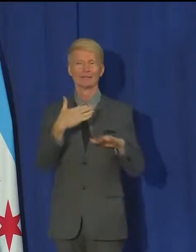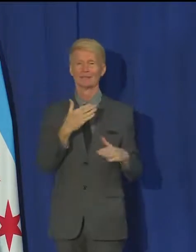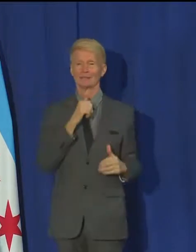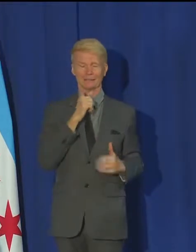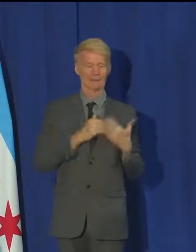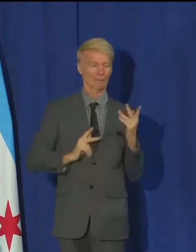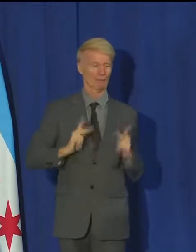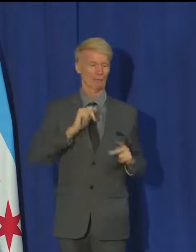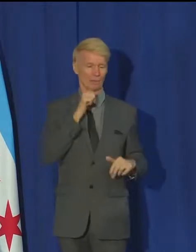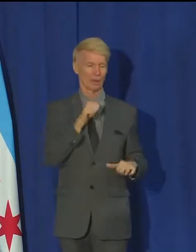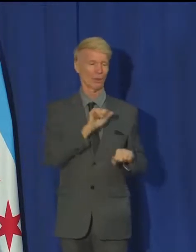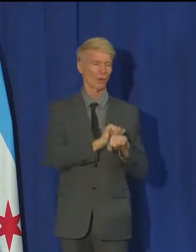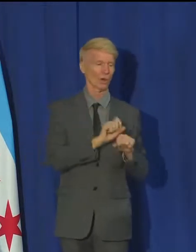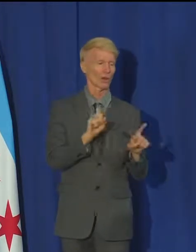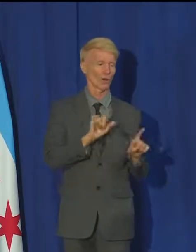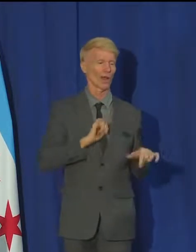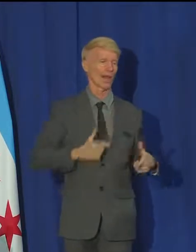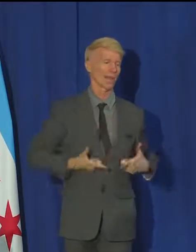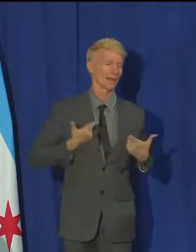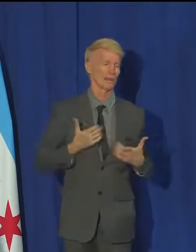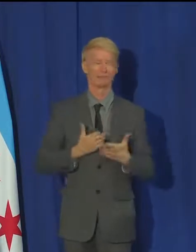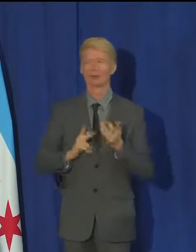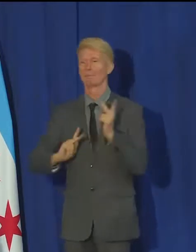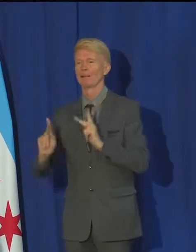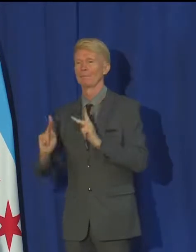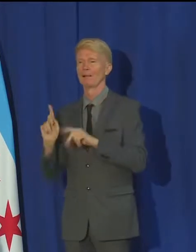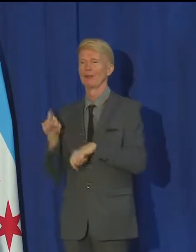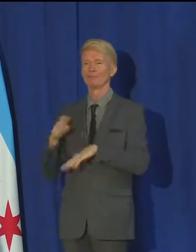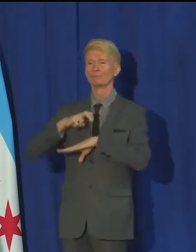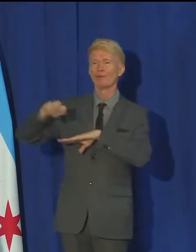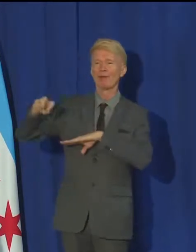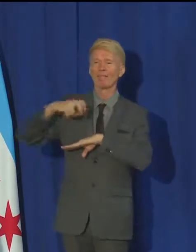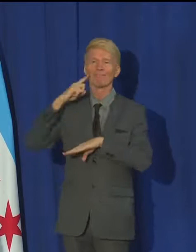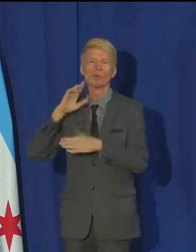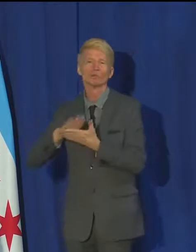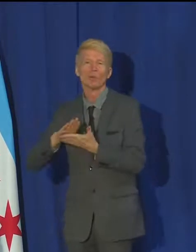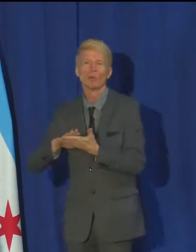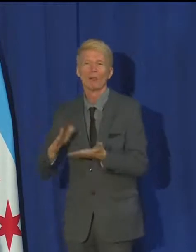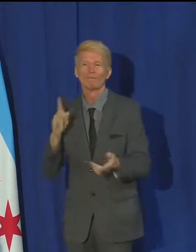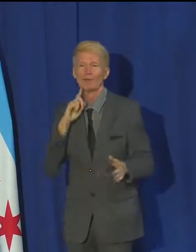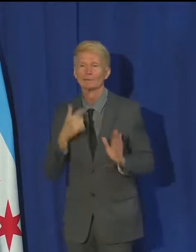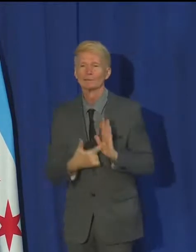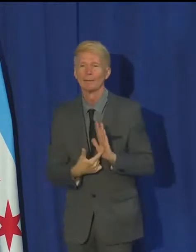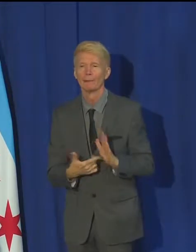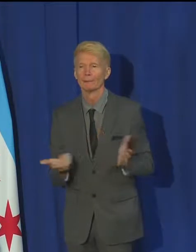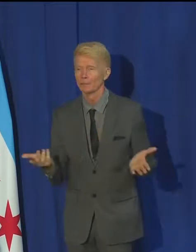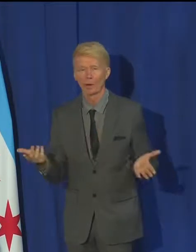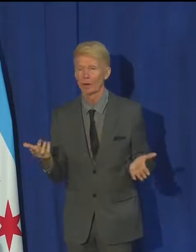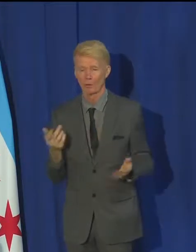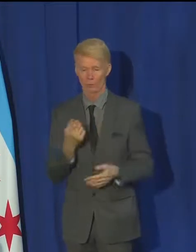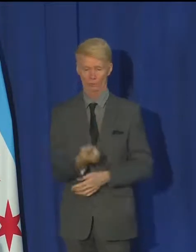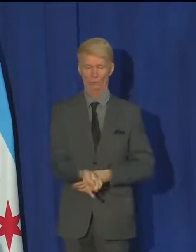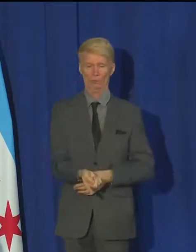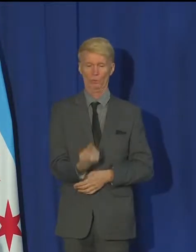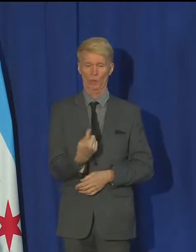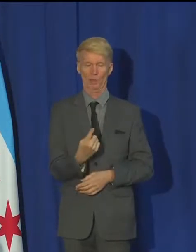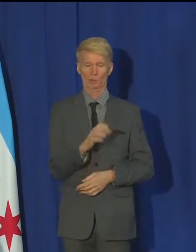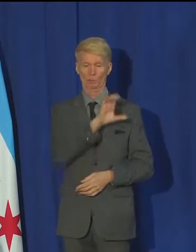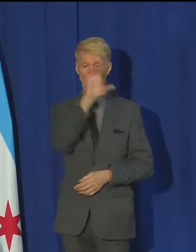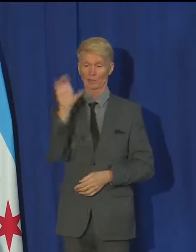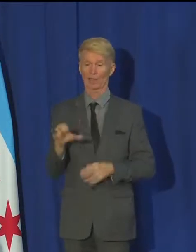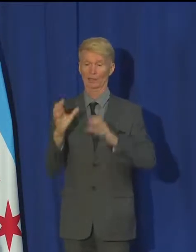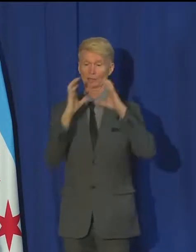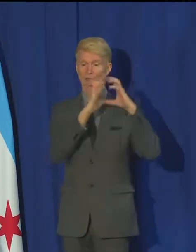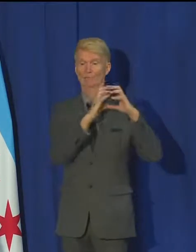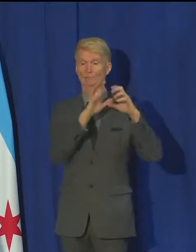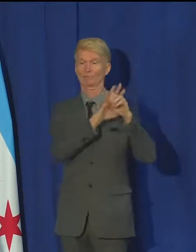in the neighborhood where they live. We know people travel for school reasons. And when one part of Chicago is having a